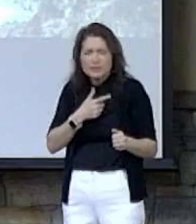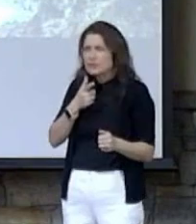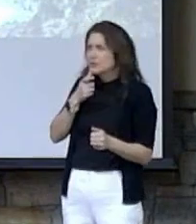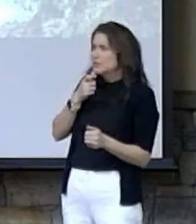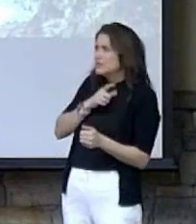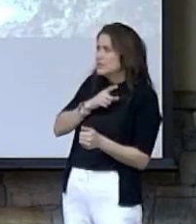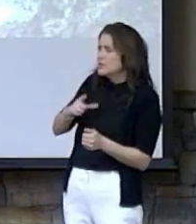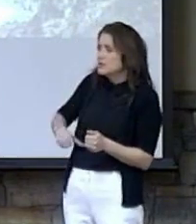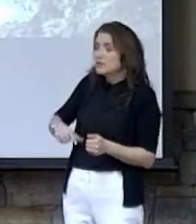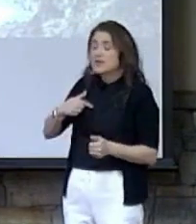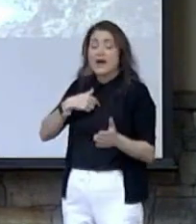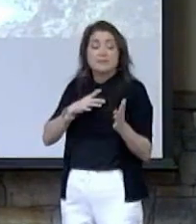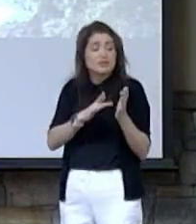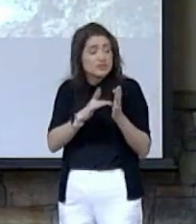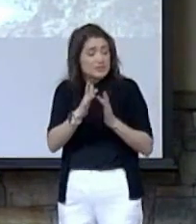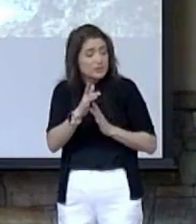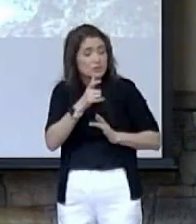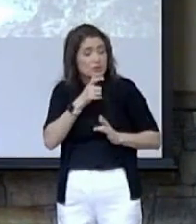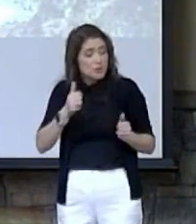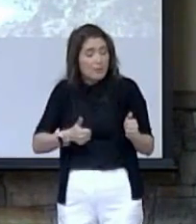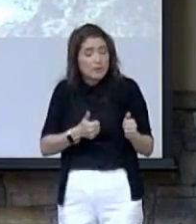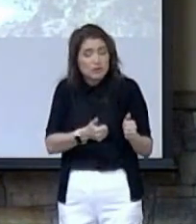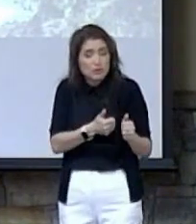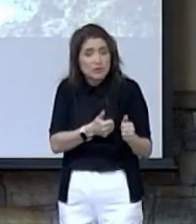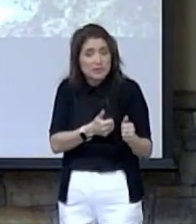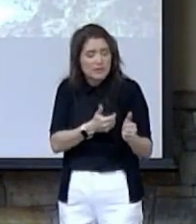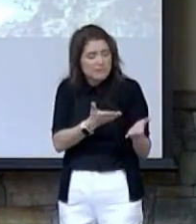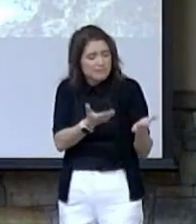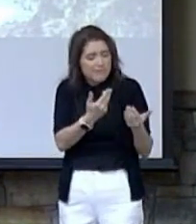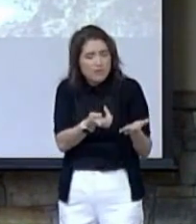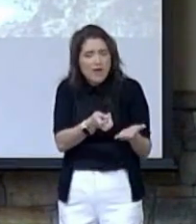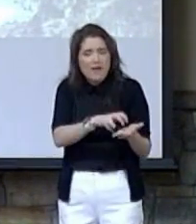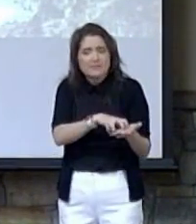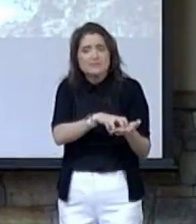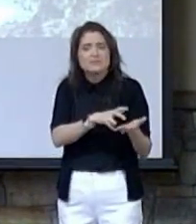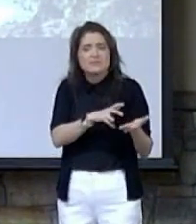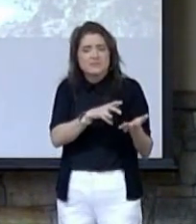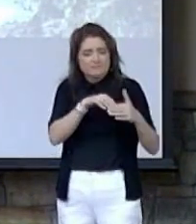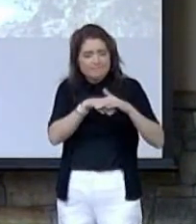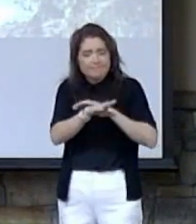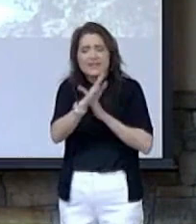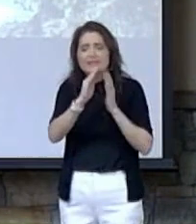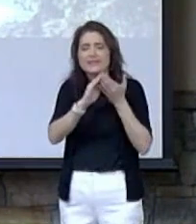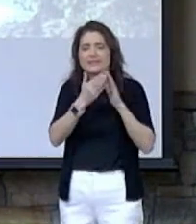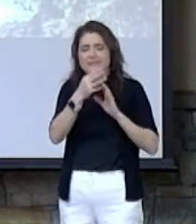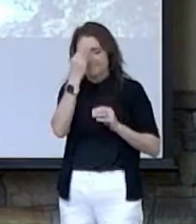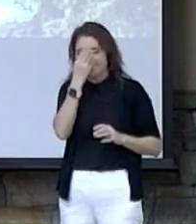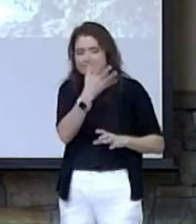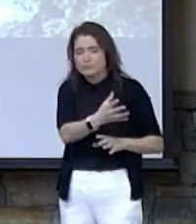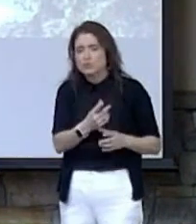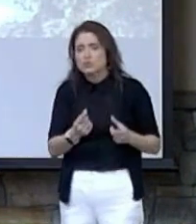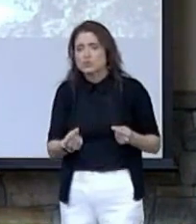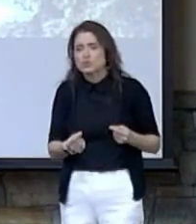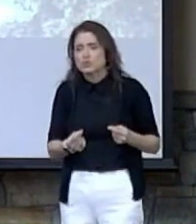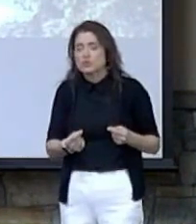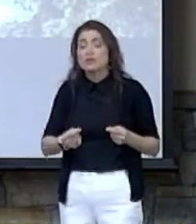am Jesus, whom you are persecuting. But rise and enter the city, and you will be told what you are to do.